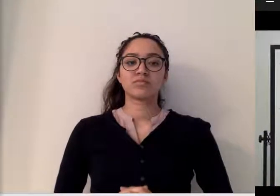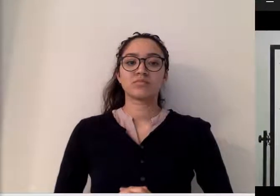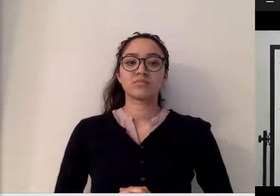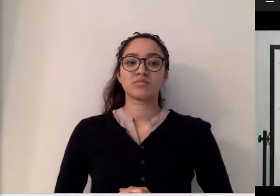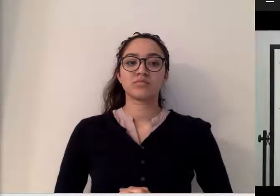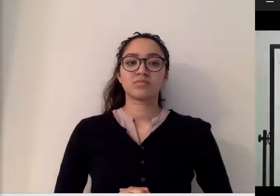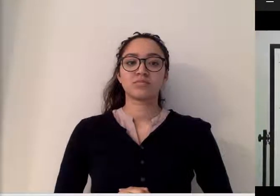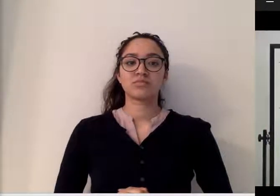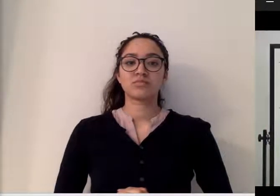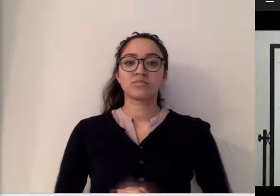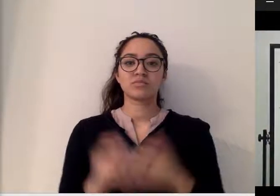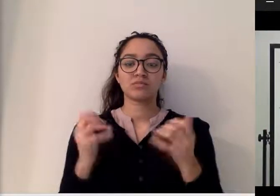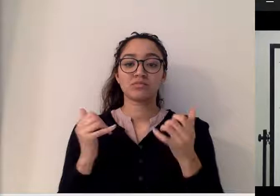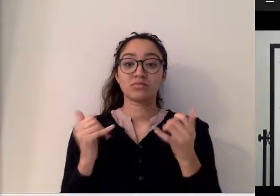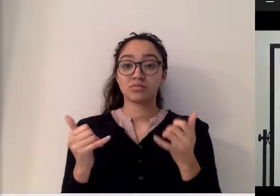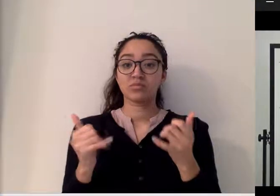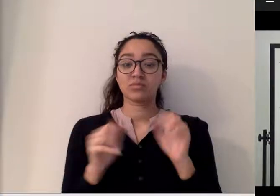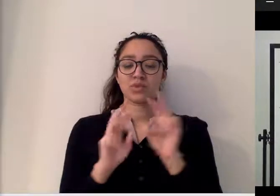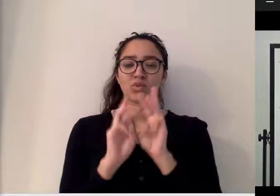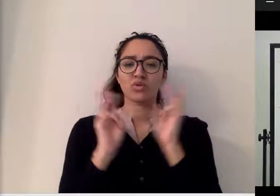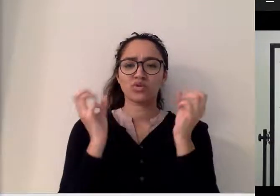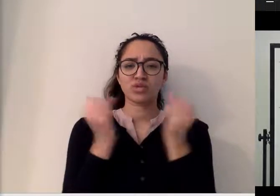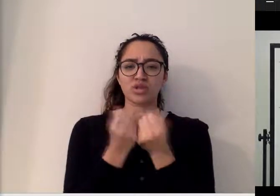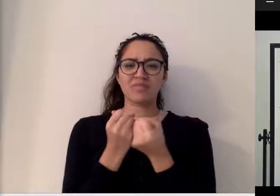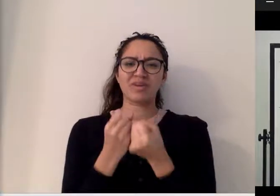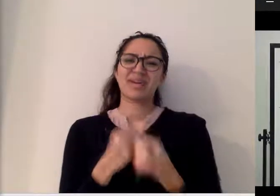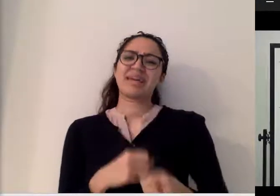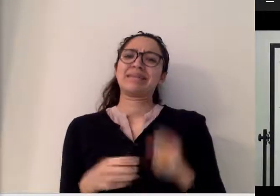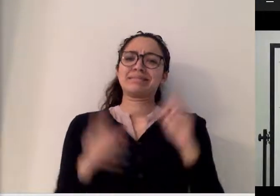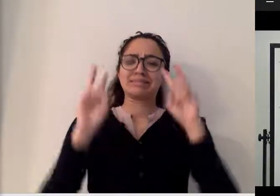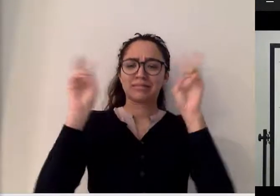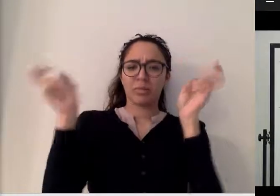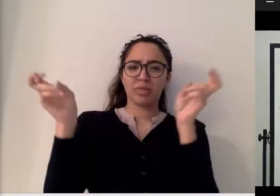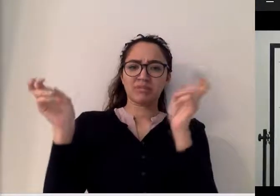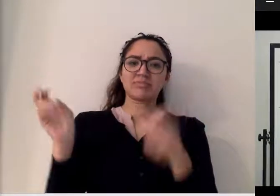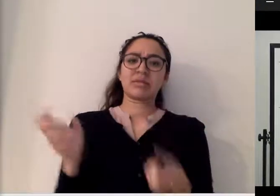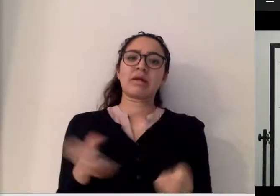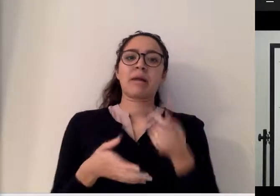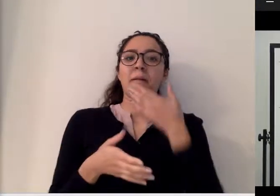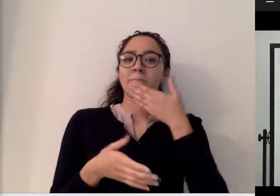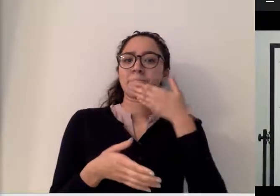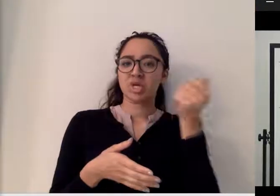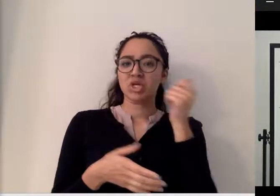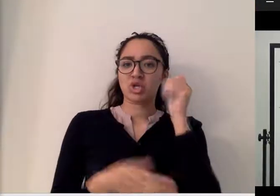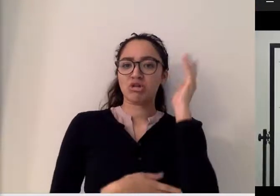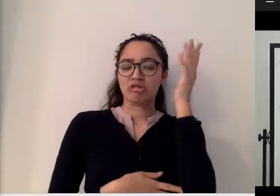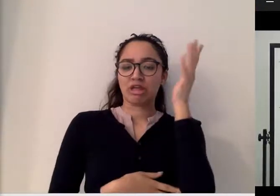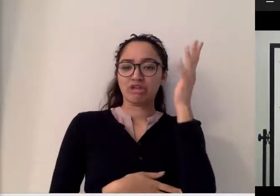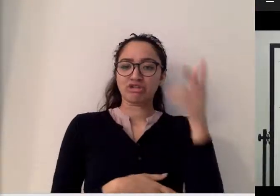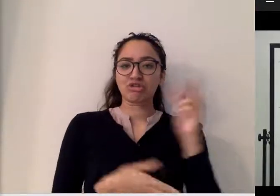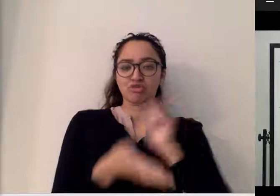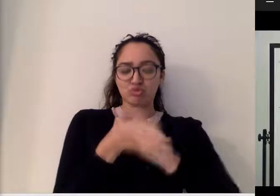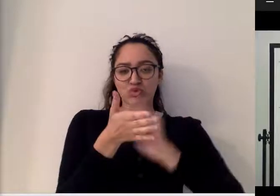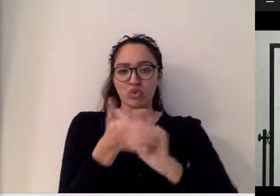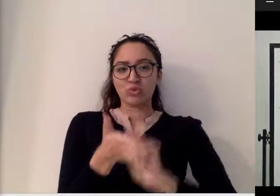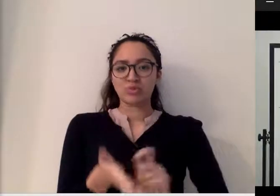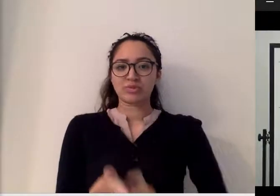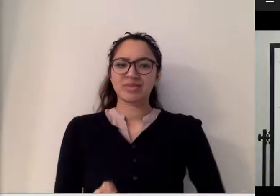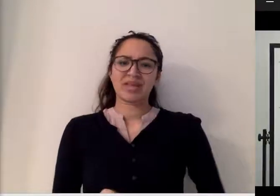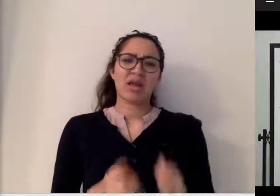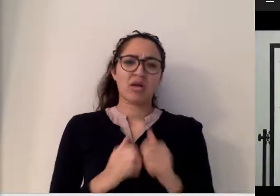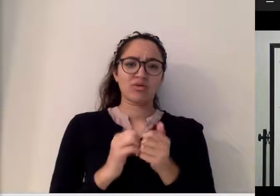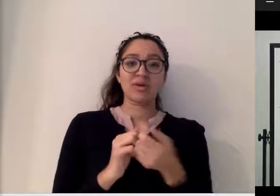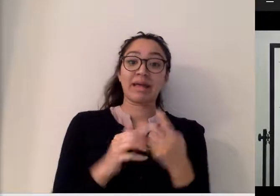Today's workshop is called Taking Better Lecture Notes, and just a quick word about the one next week. It's called How to Predict Test Questions. This is